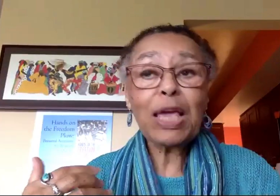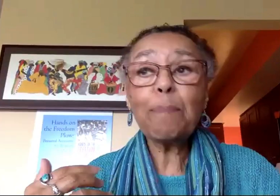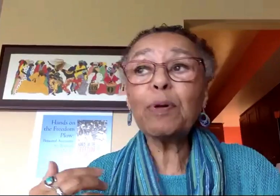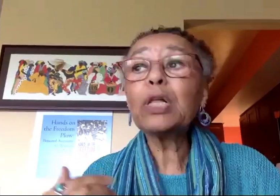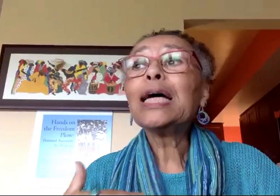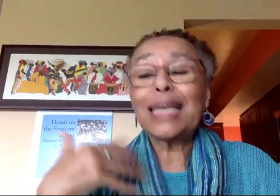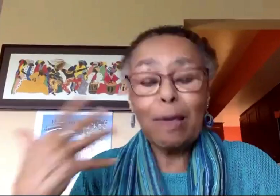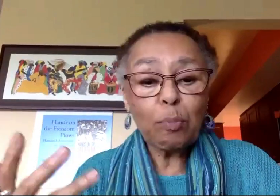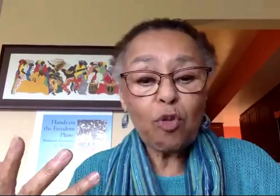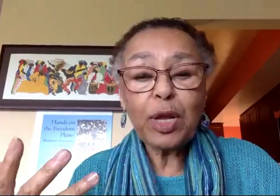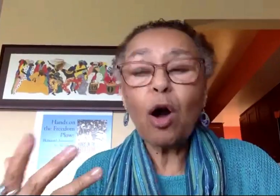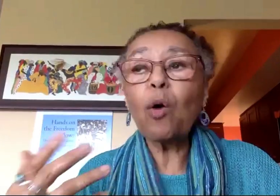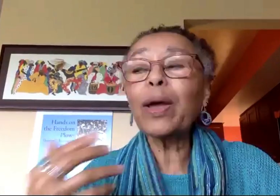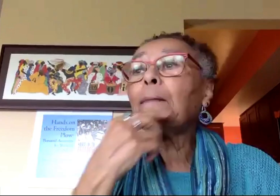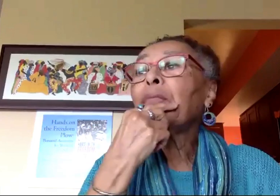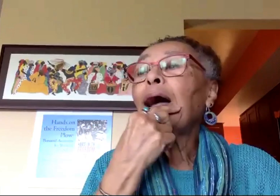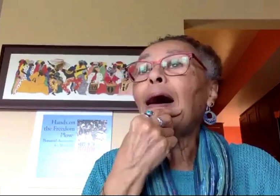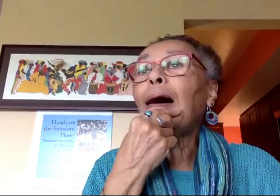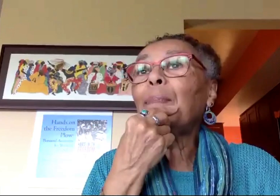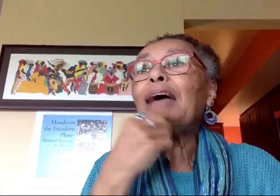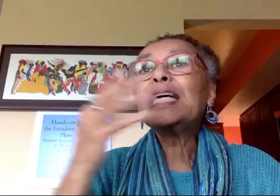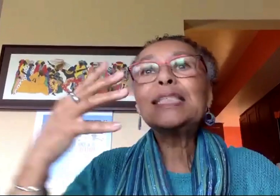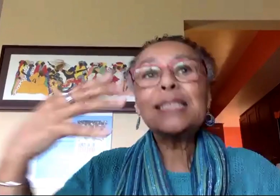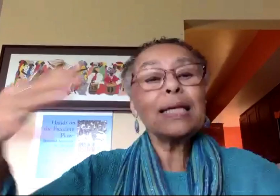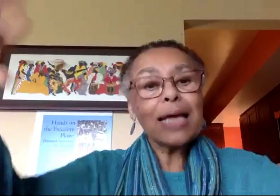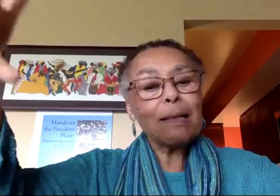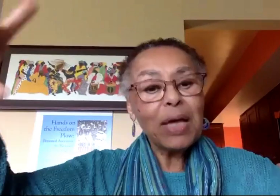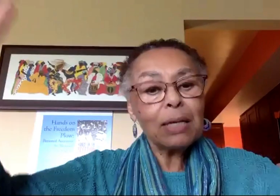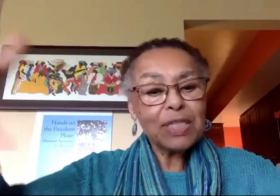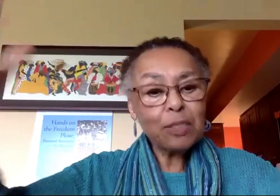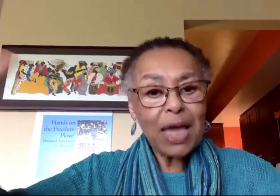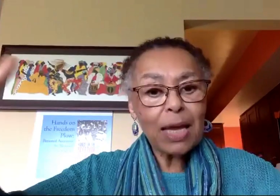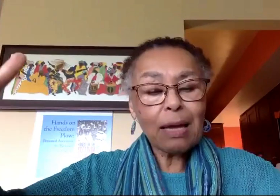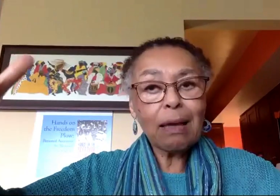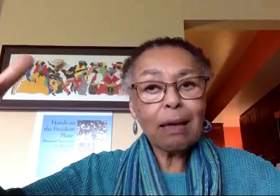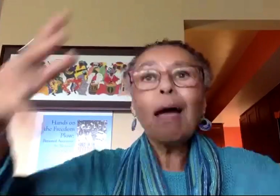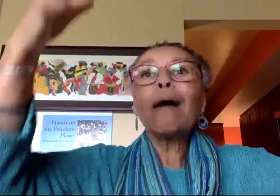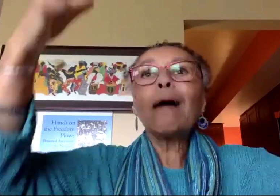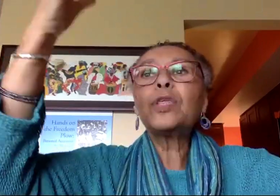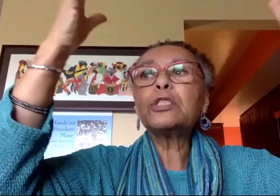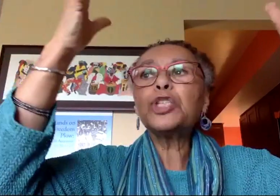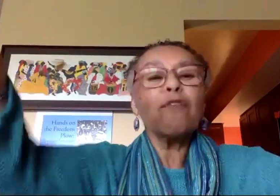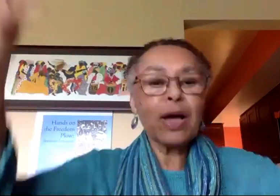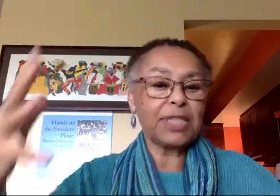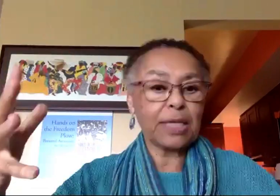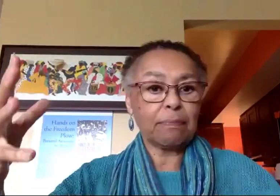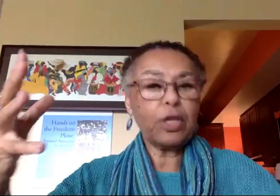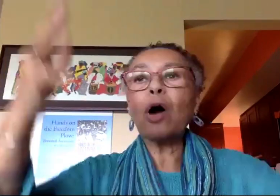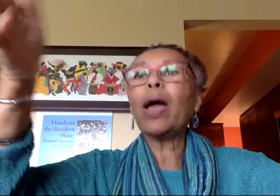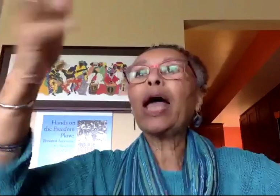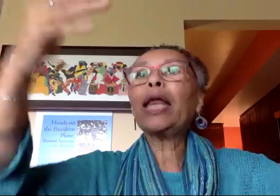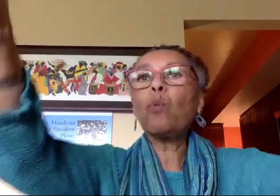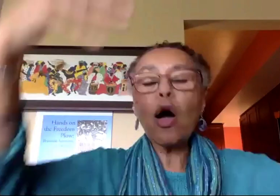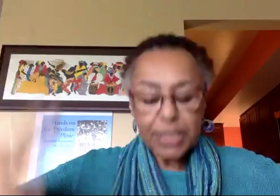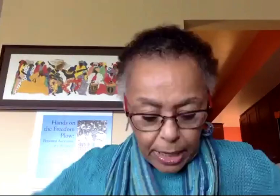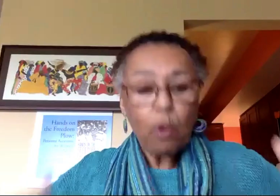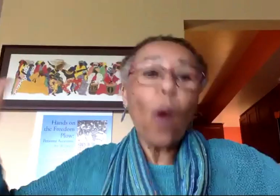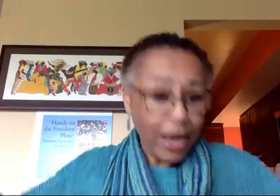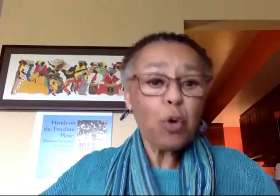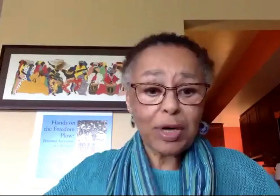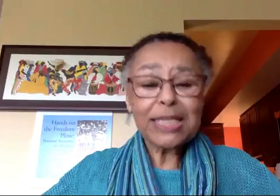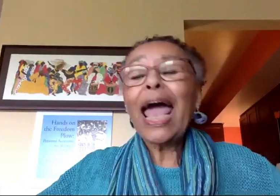from people to keep the movement going. And then suddenly in the middle of this meeting, the sheriff comes in, and he walks